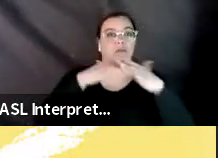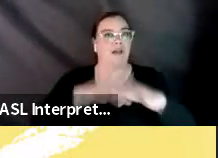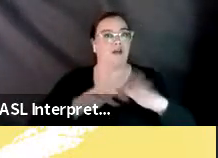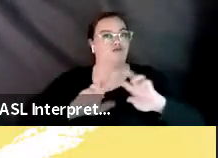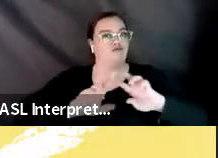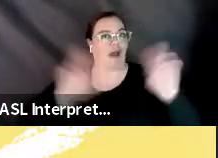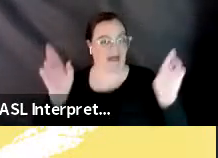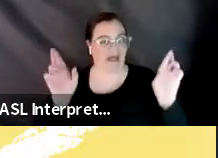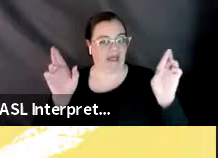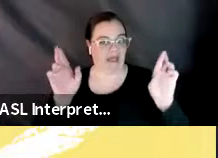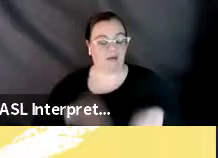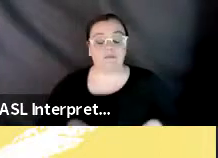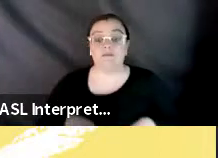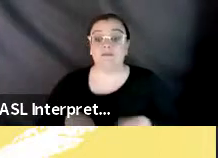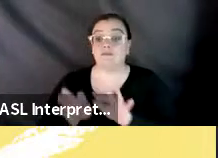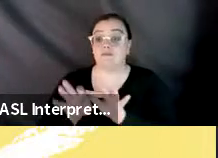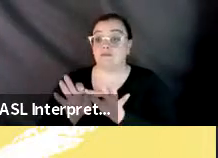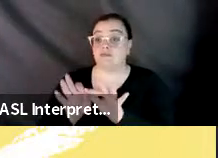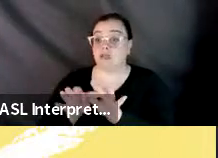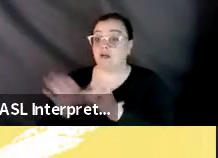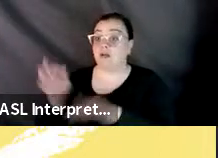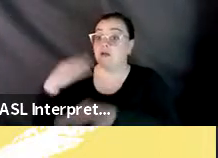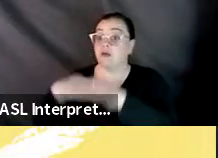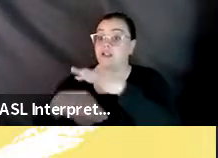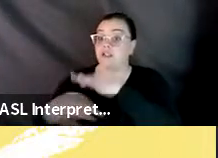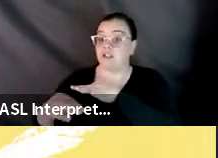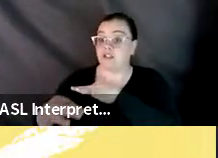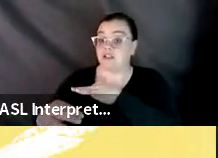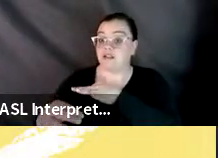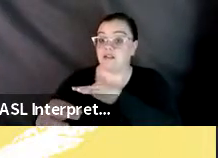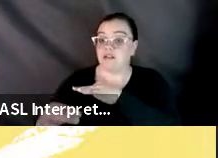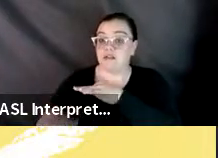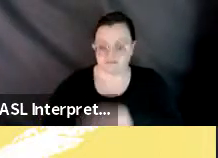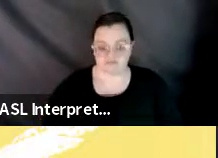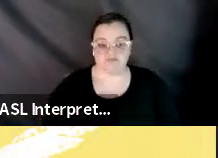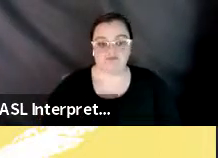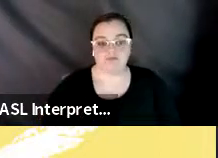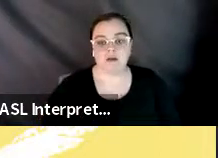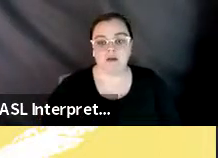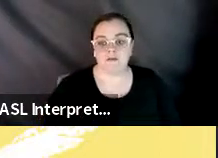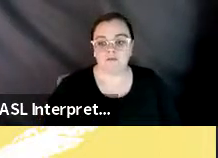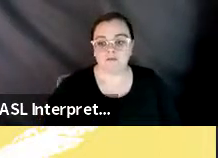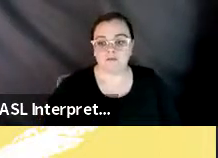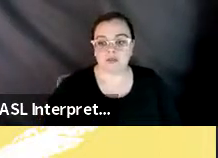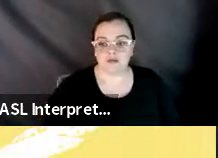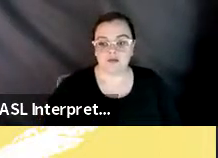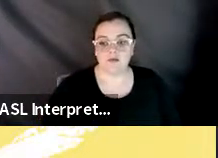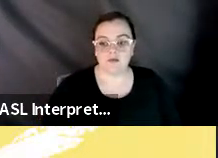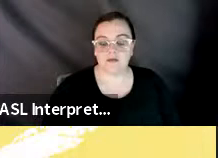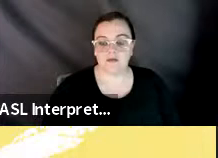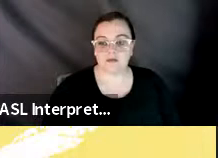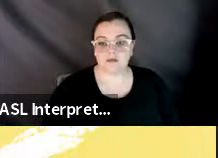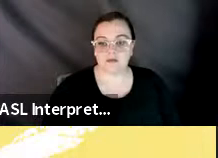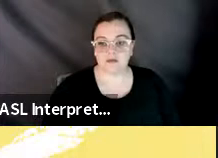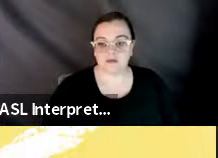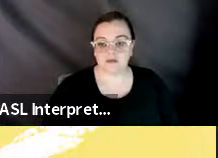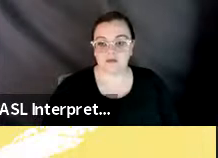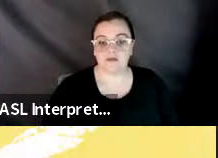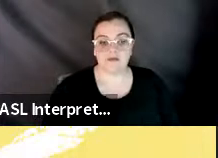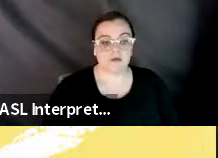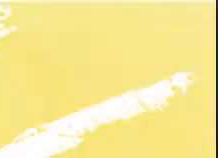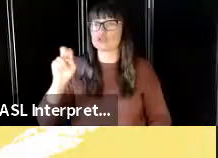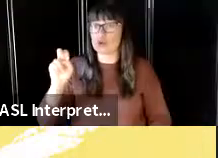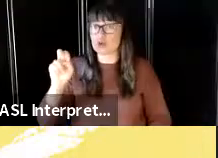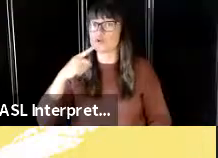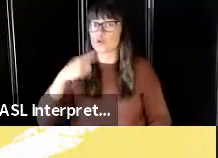the words are, my mama done told me when I was in pigtails. My mama